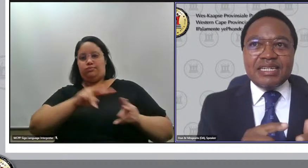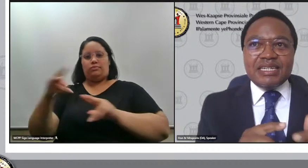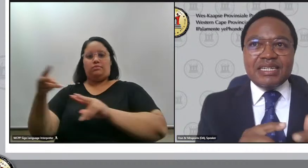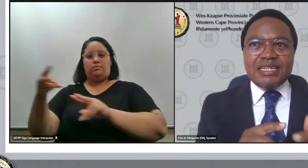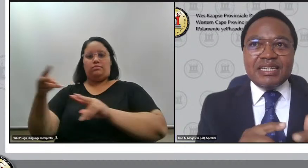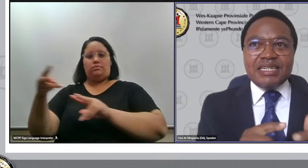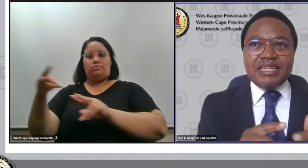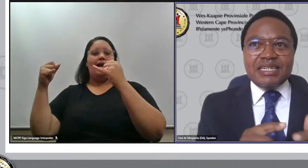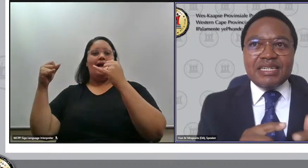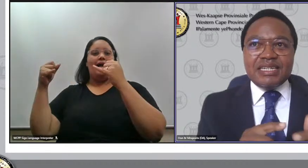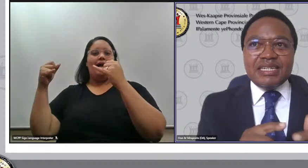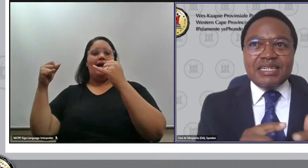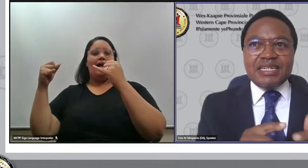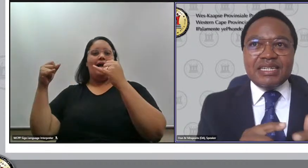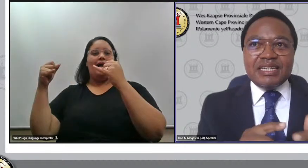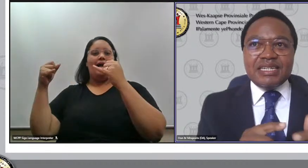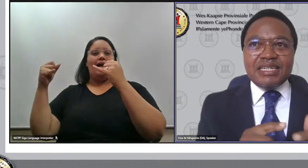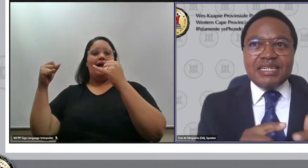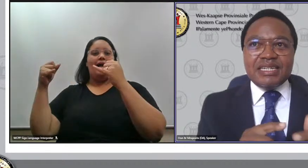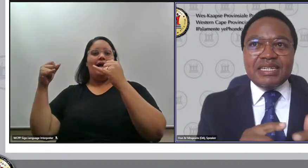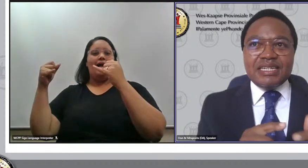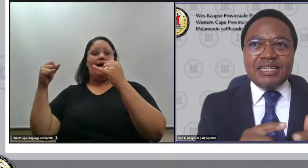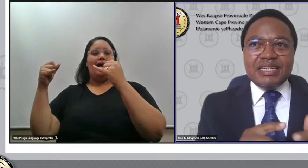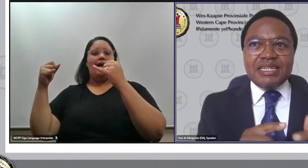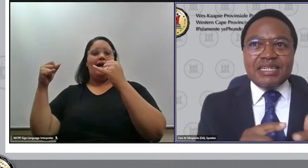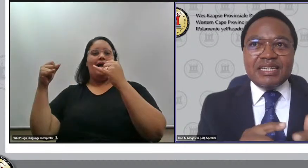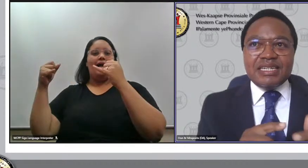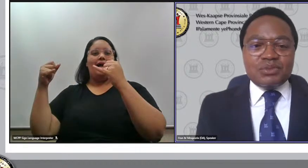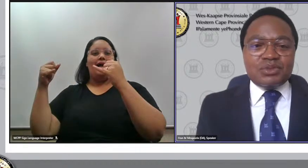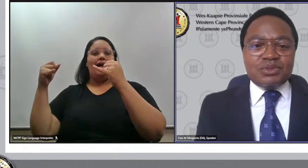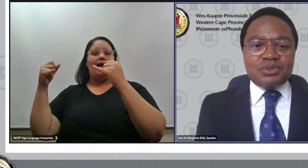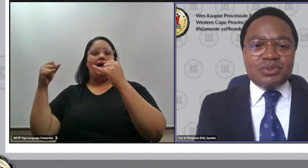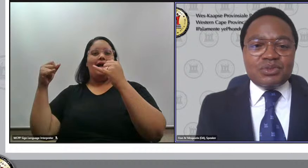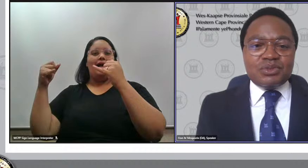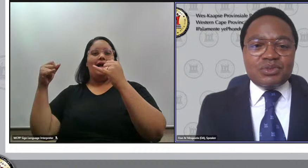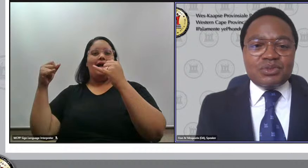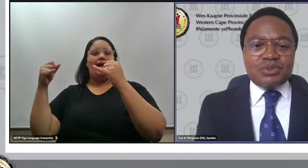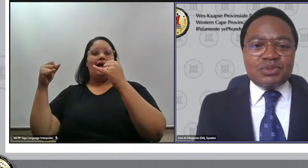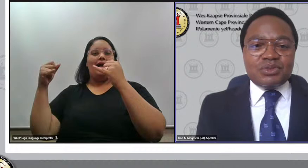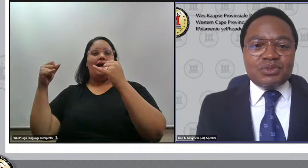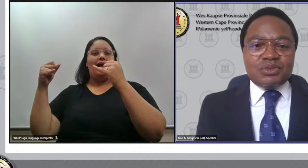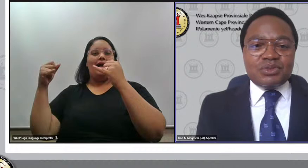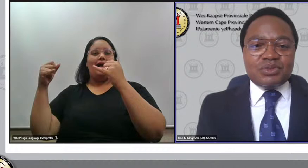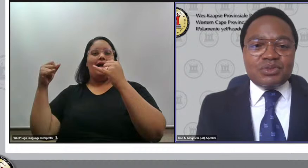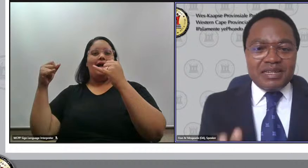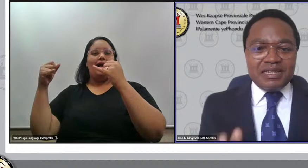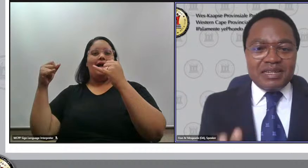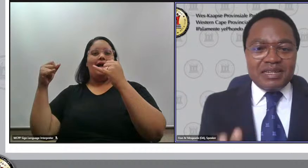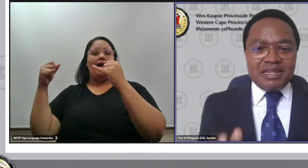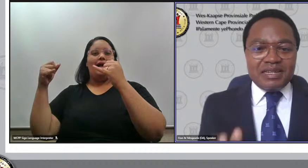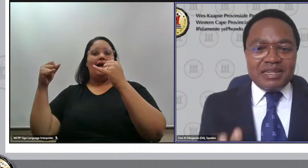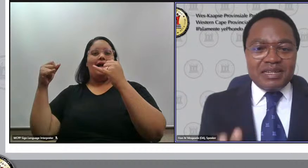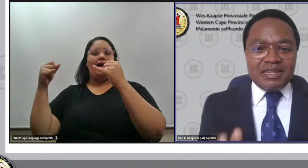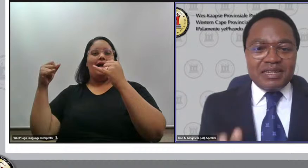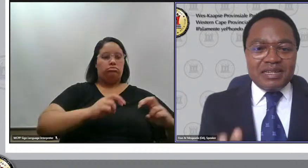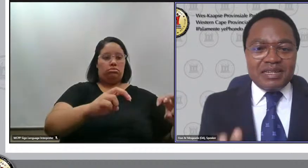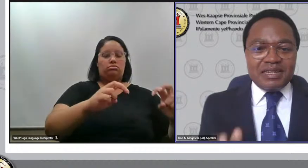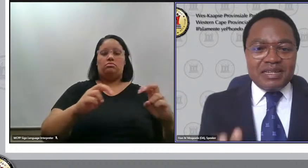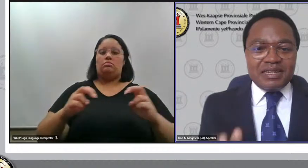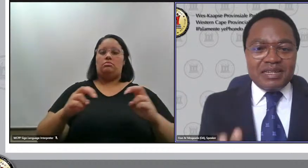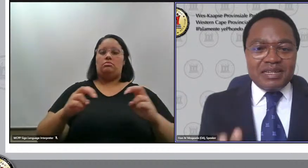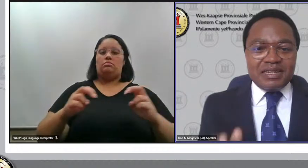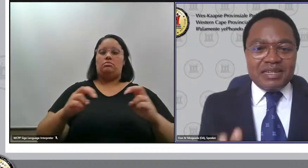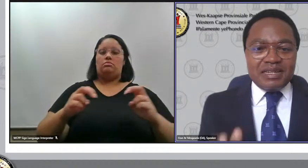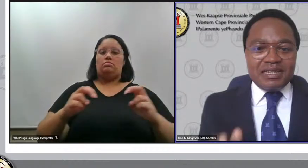platform. And just a few months thereafter, we're able to go on a hybrid platform